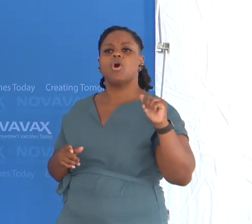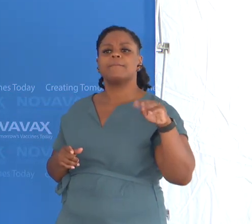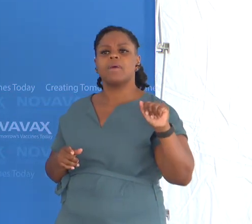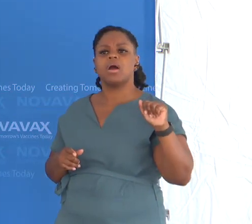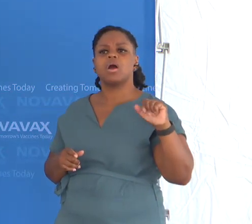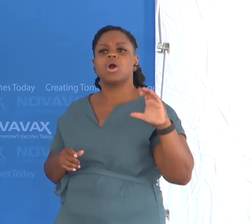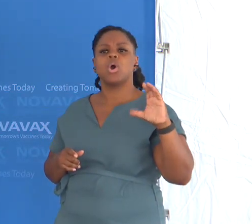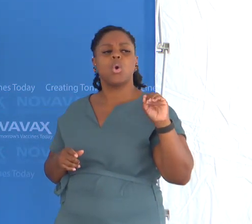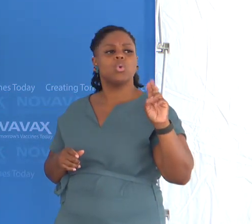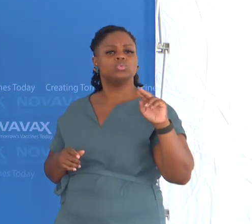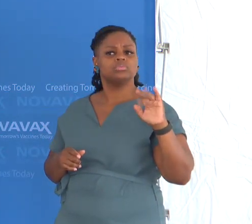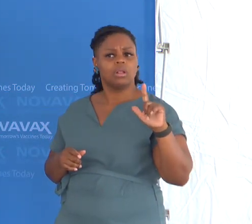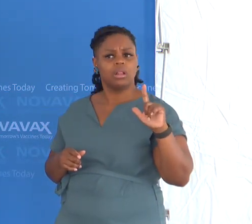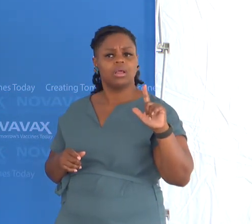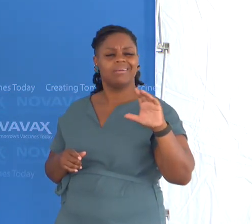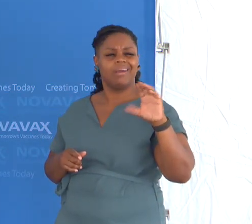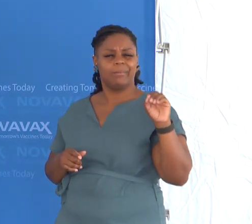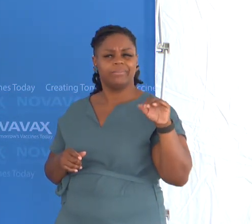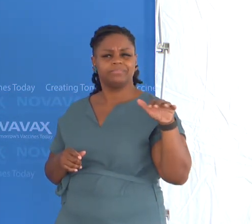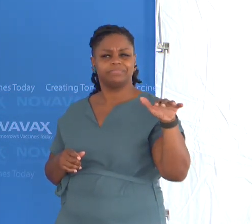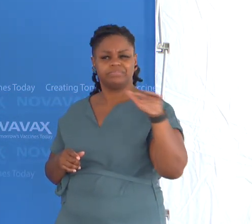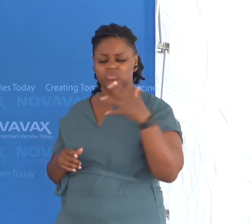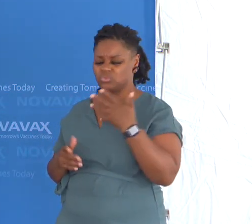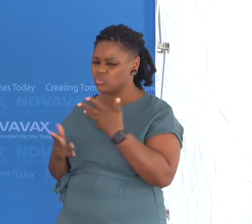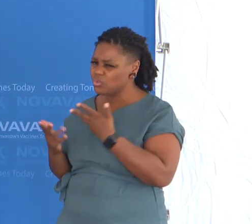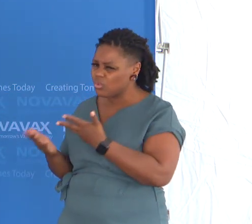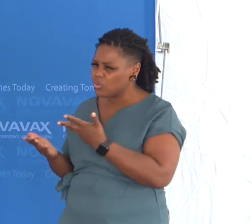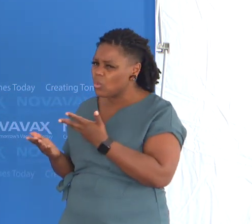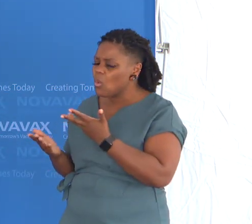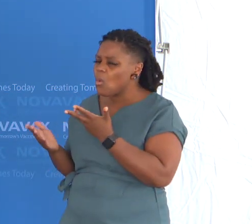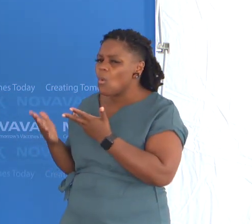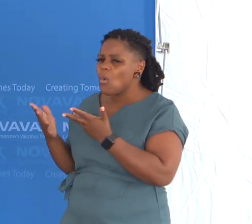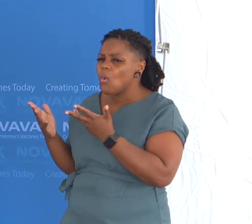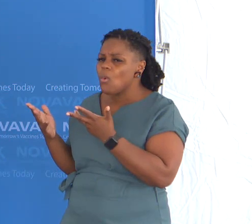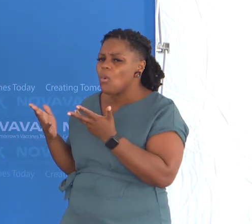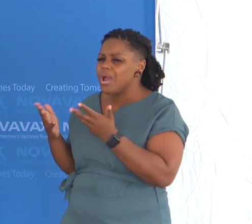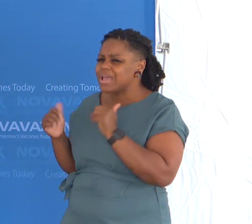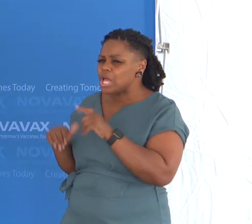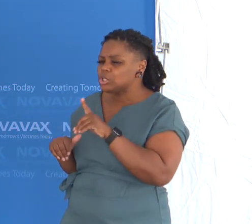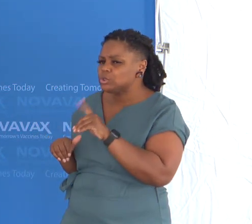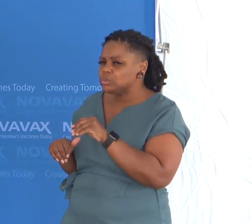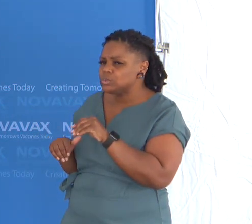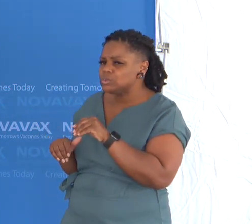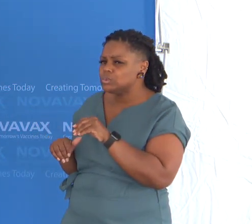Yeah. employees? Yeah. Can you meet that? It's a miracle, isn't it?